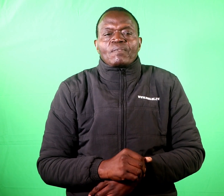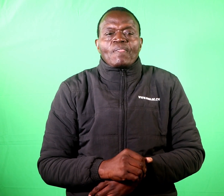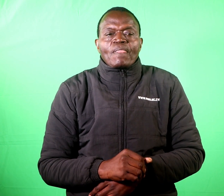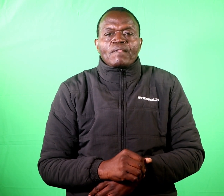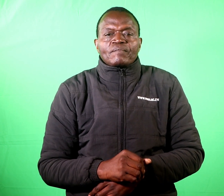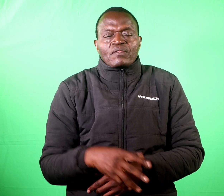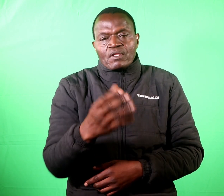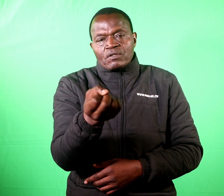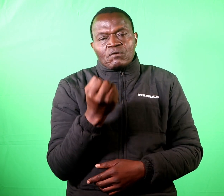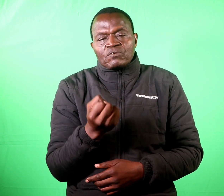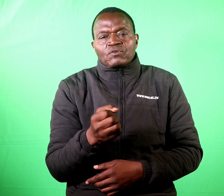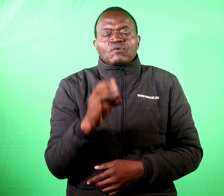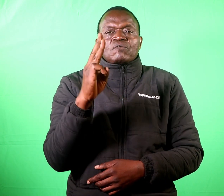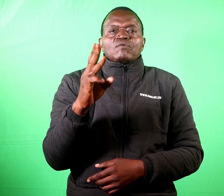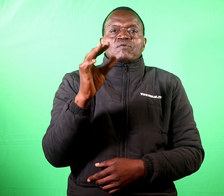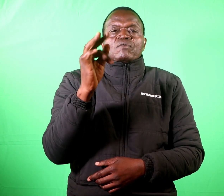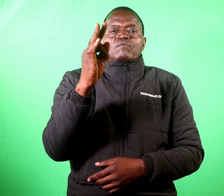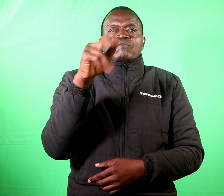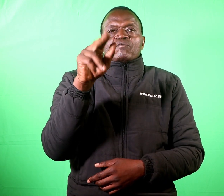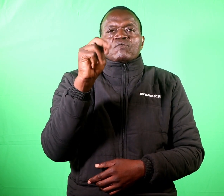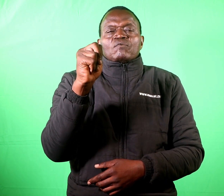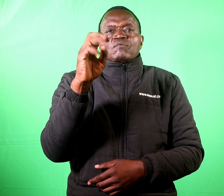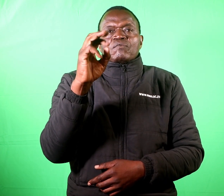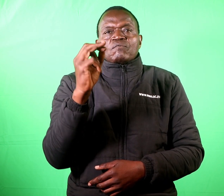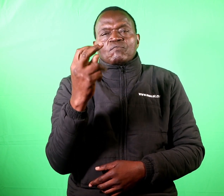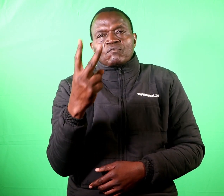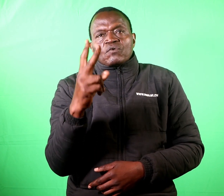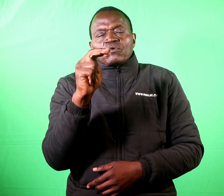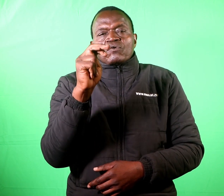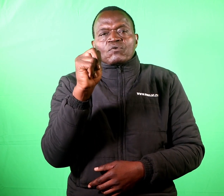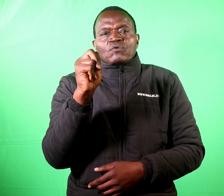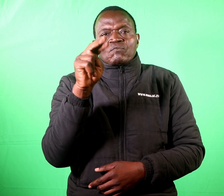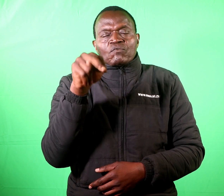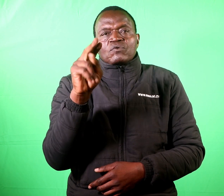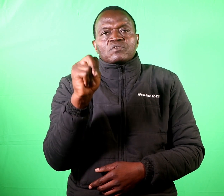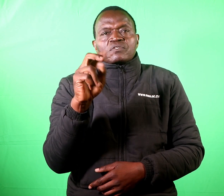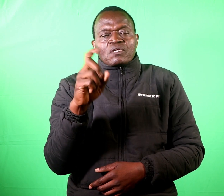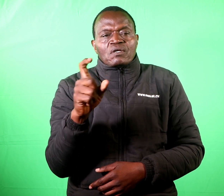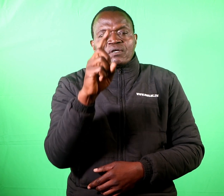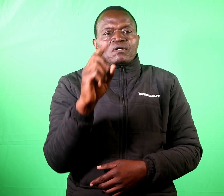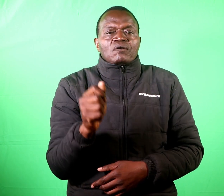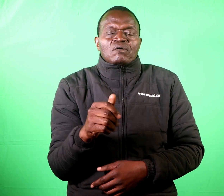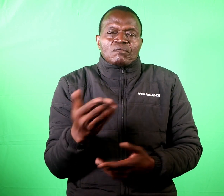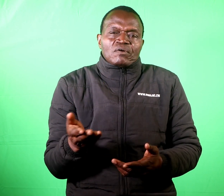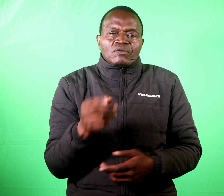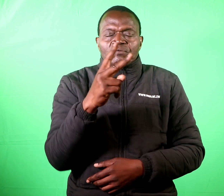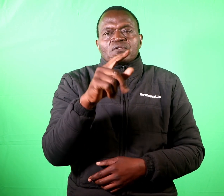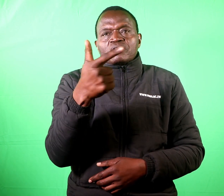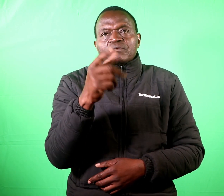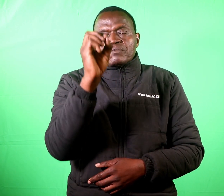Adoption of Fumvuza or Intwasa. At least 47% of the households were